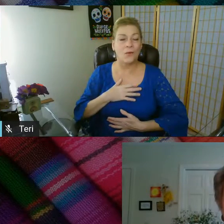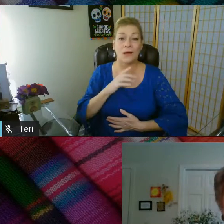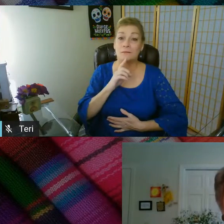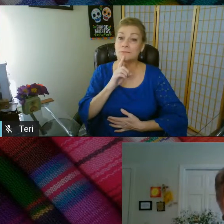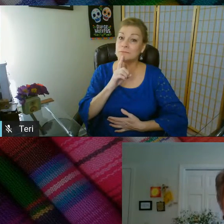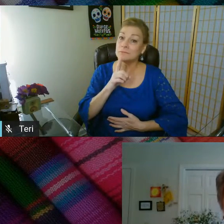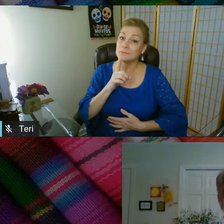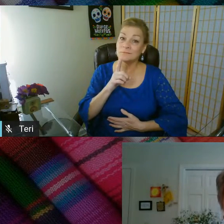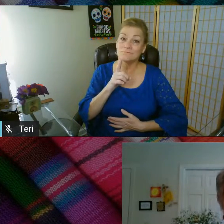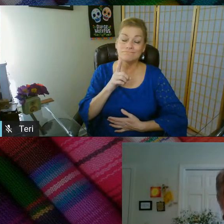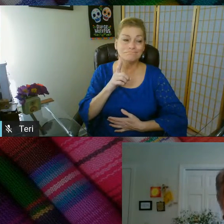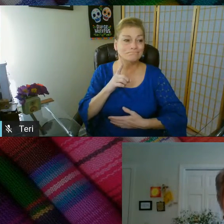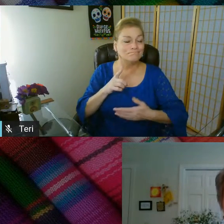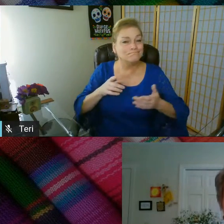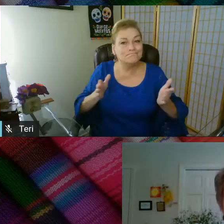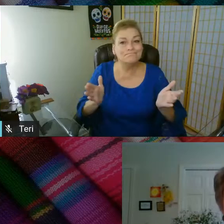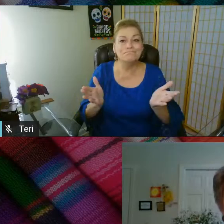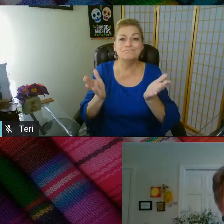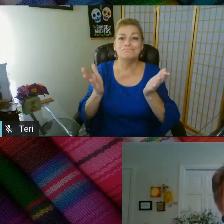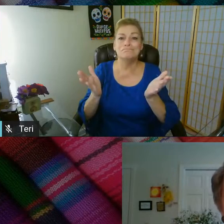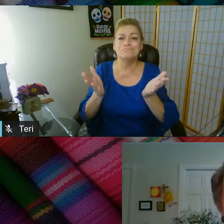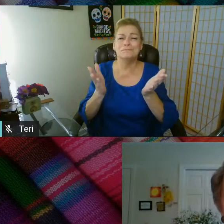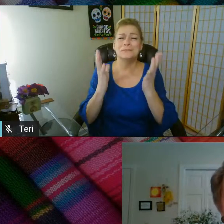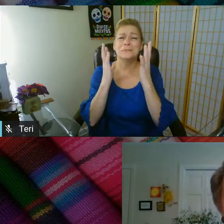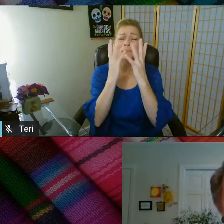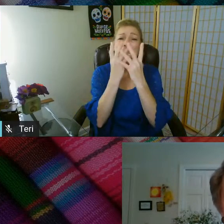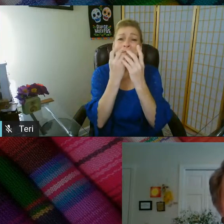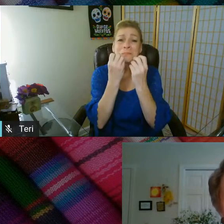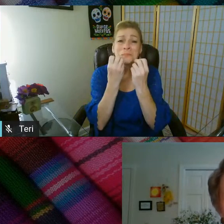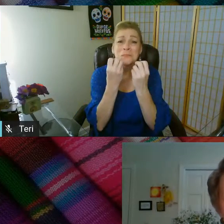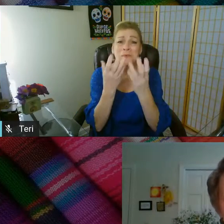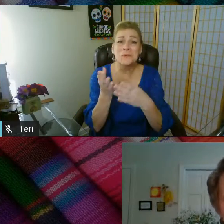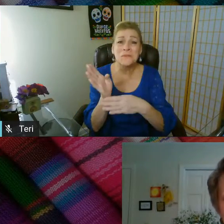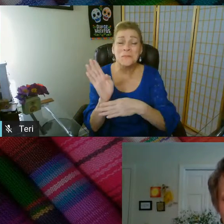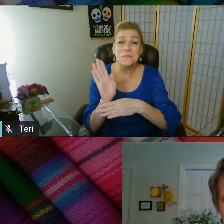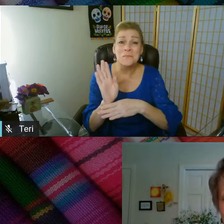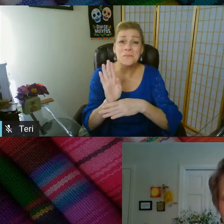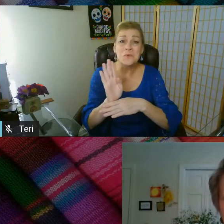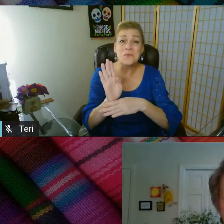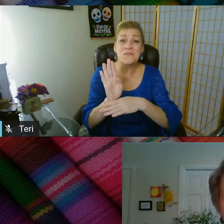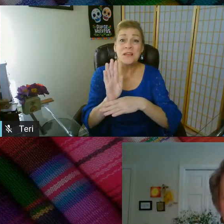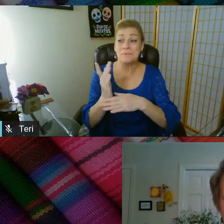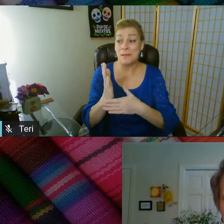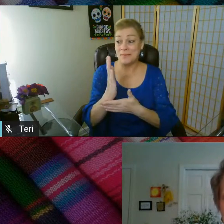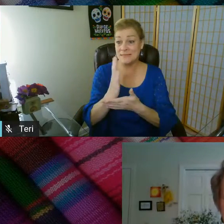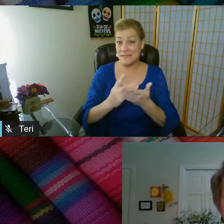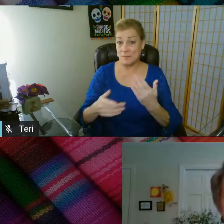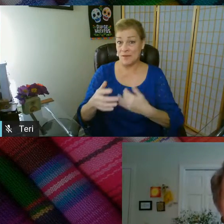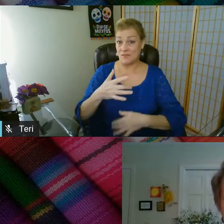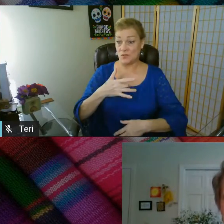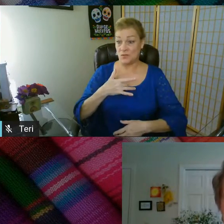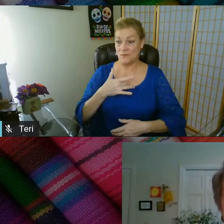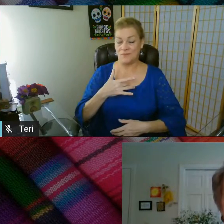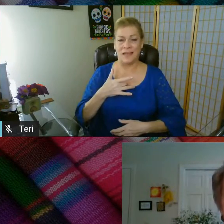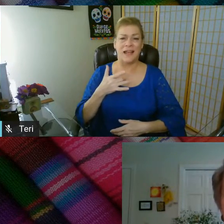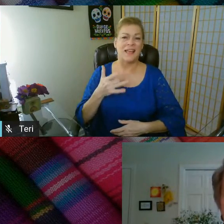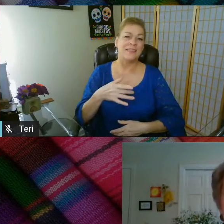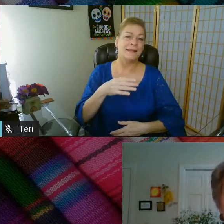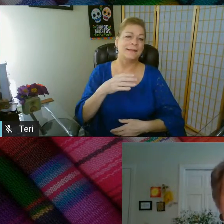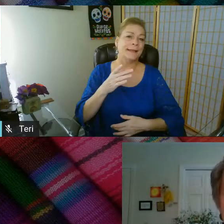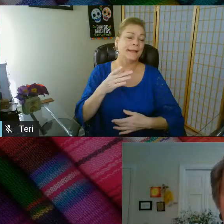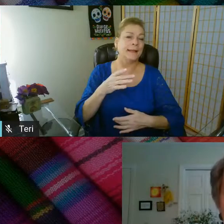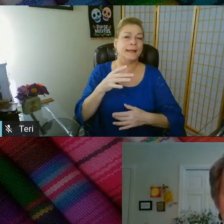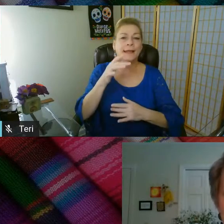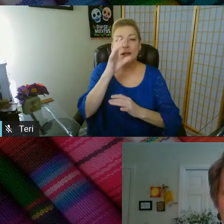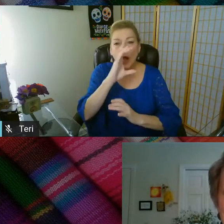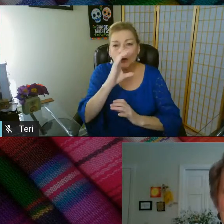to watch that beautiful little movie. Some of you may feel that those sorts of movies are just cartoons for kids, but there's a deep, deep,